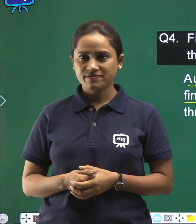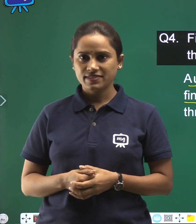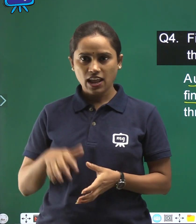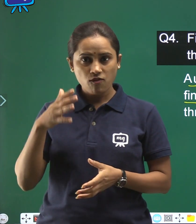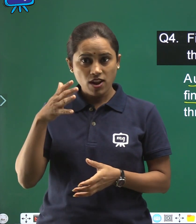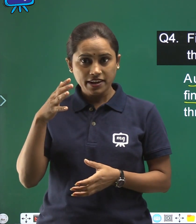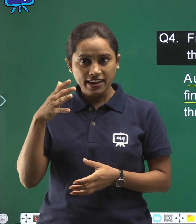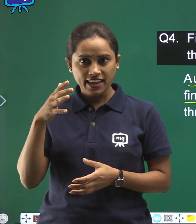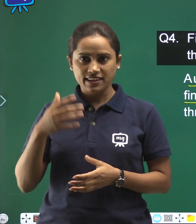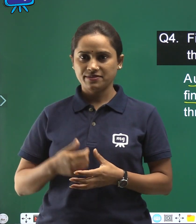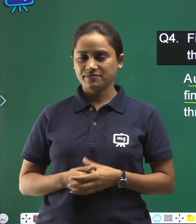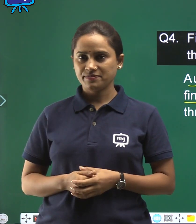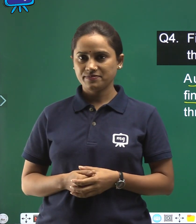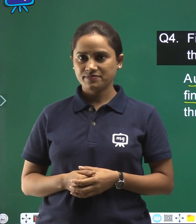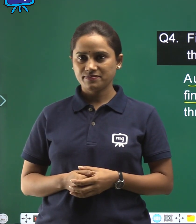fluttering